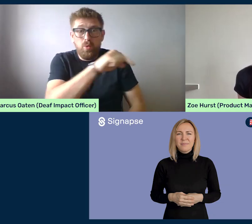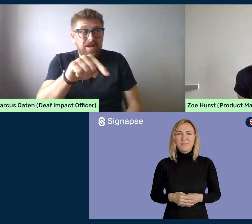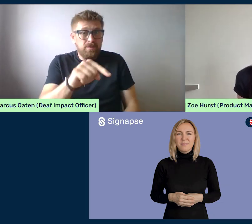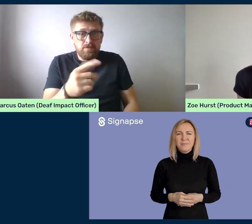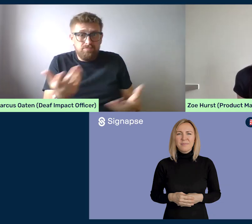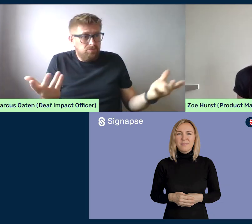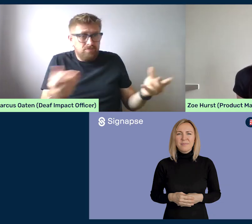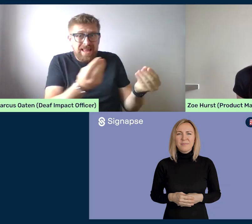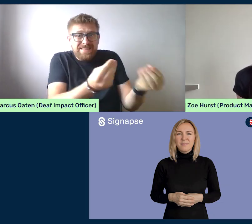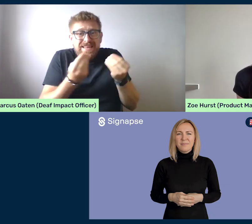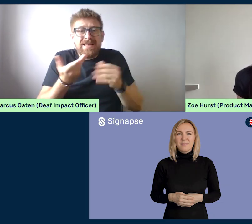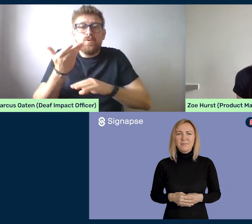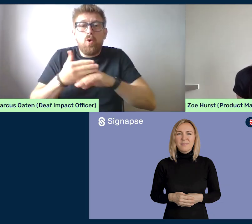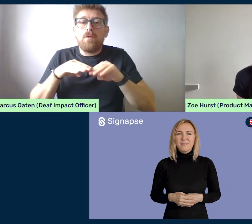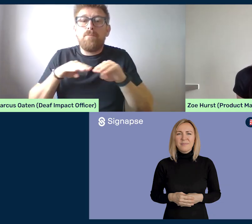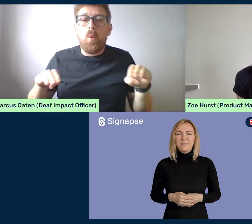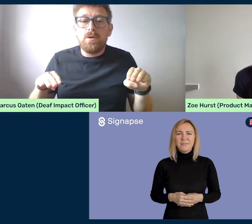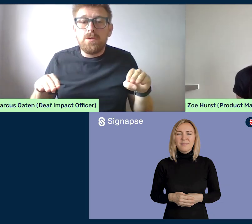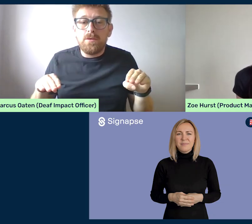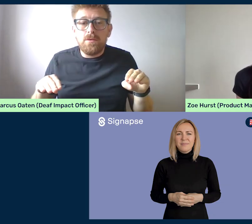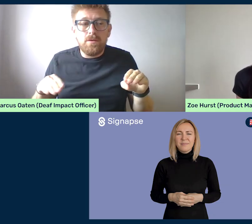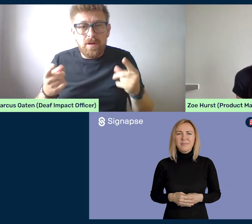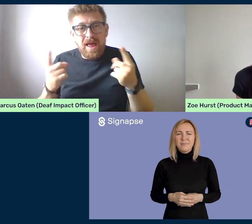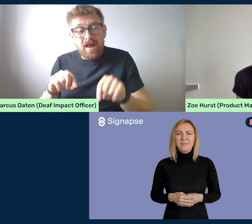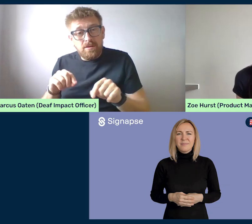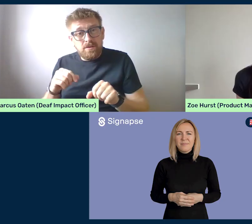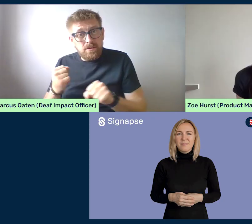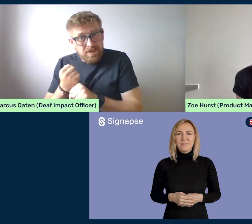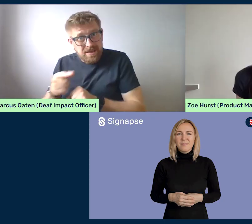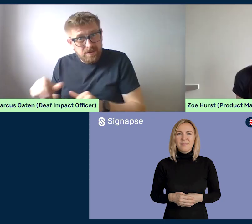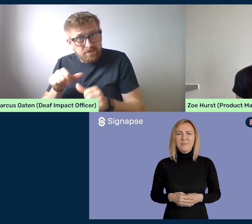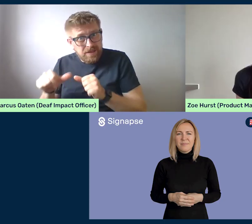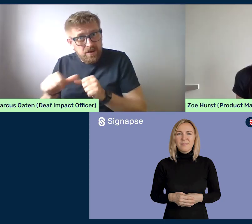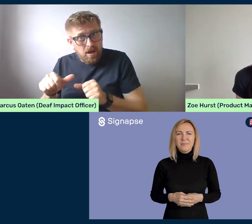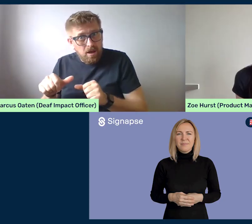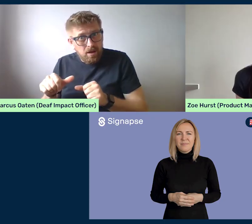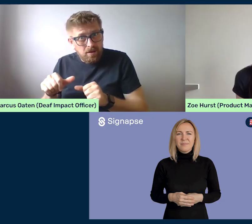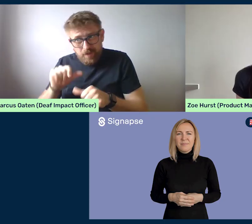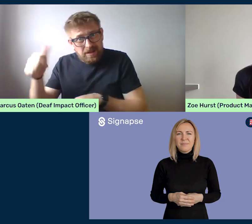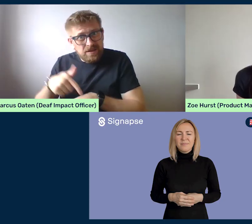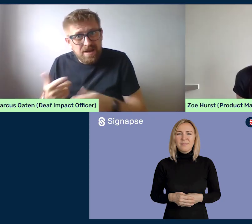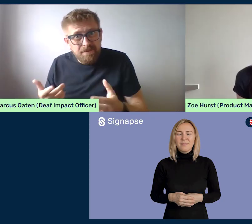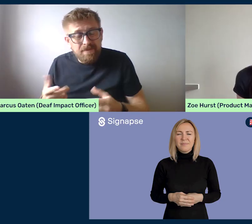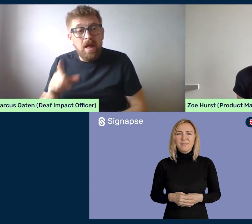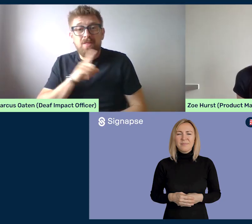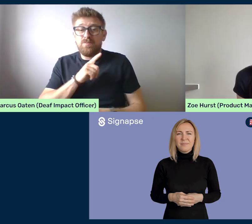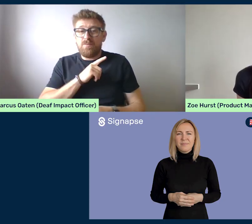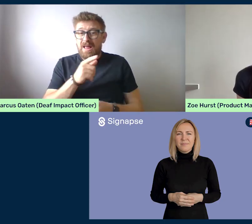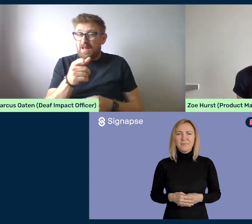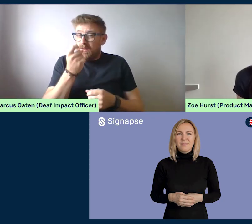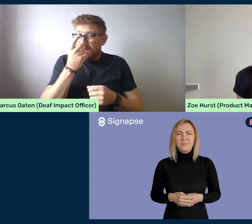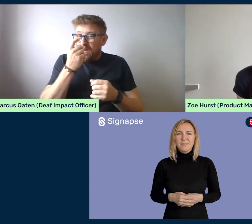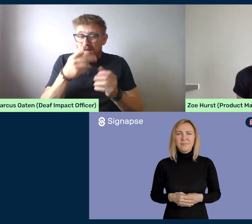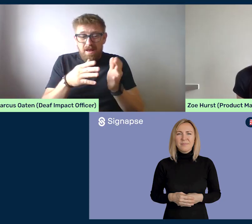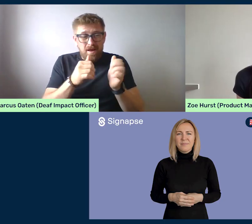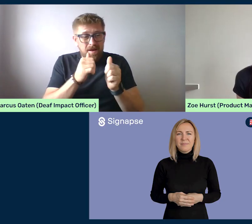translation team find it invaluable. It keeps us on track and it makes our